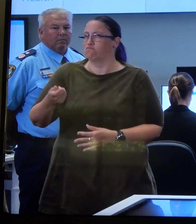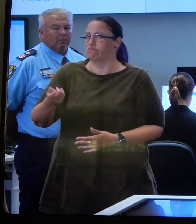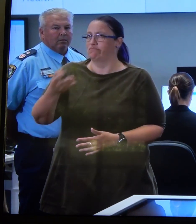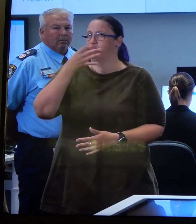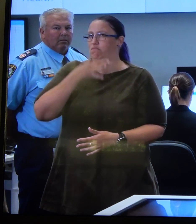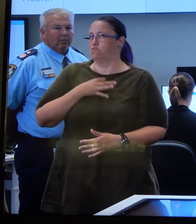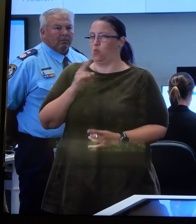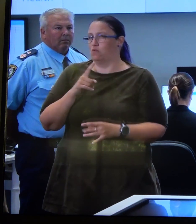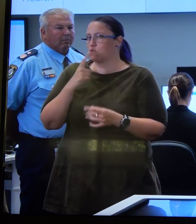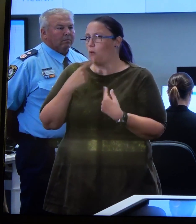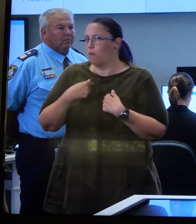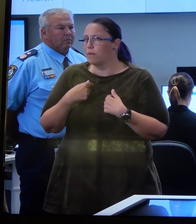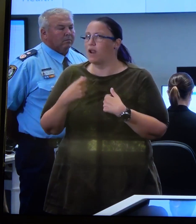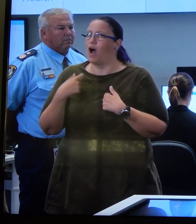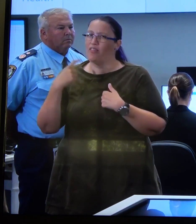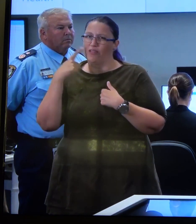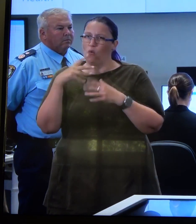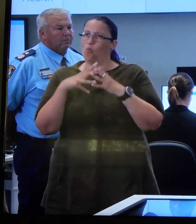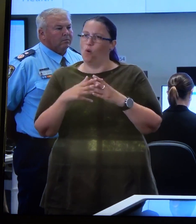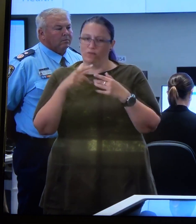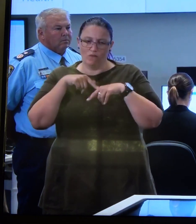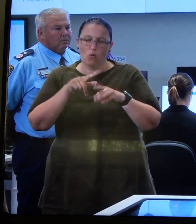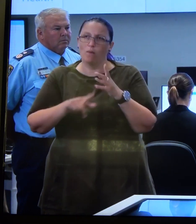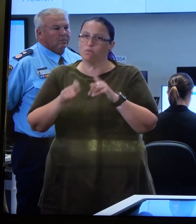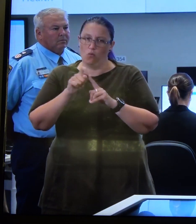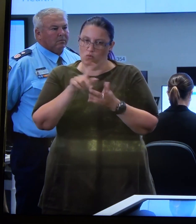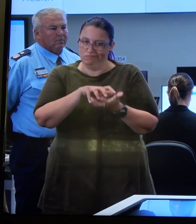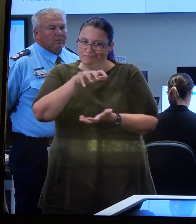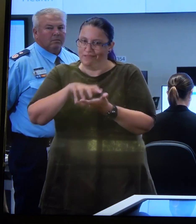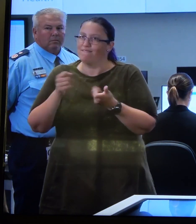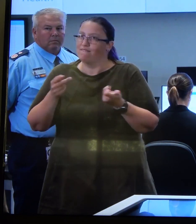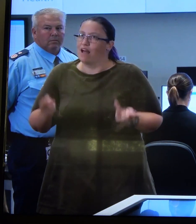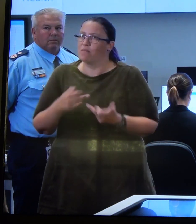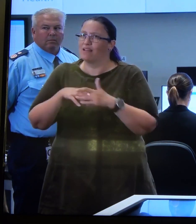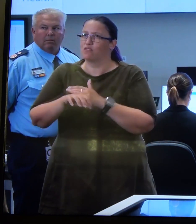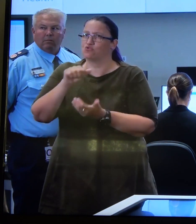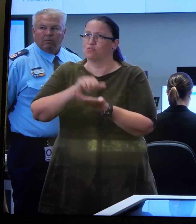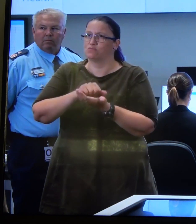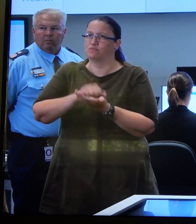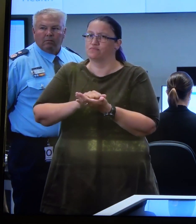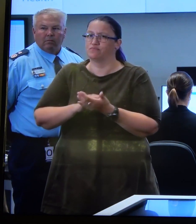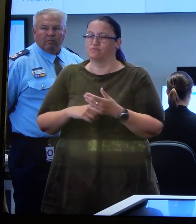asthma management plan, but I will follow up in terms of the stock holdings of Ventolin.